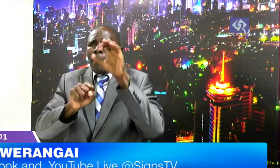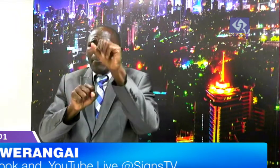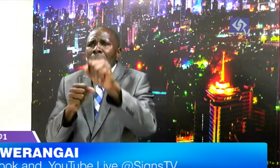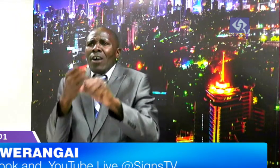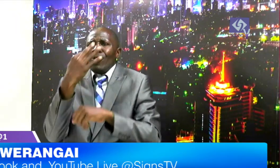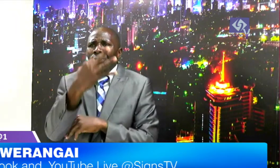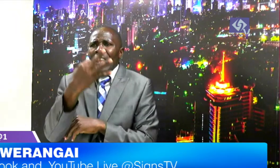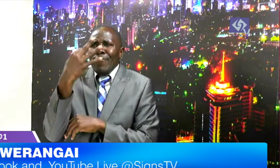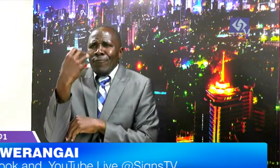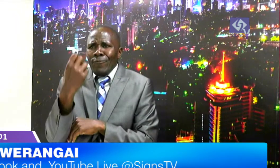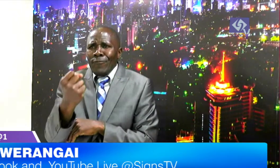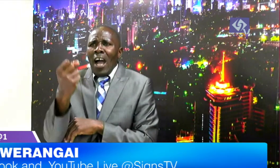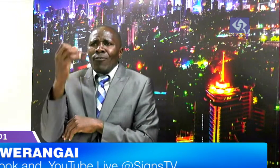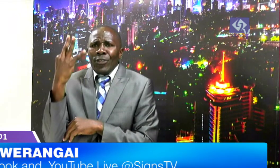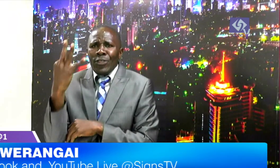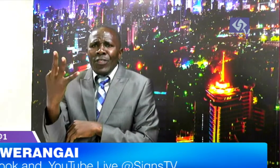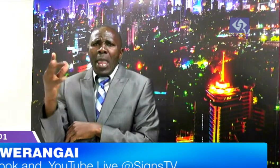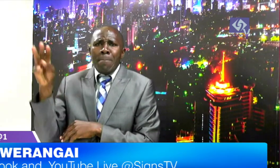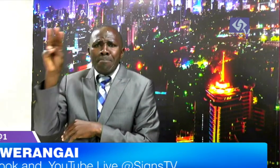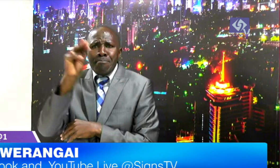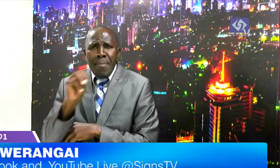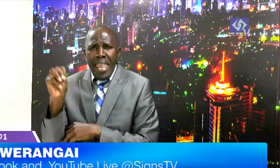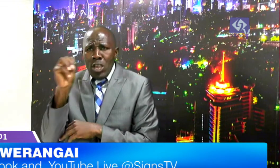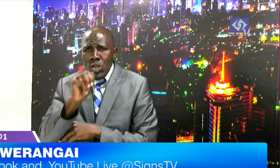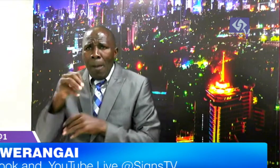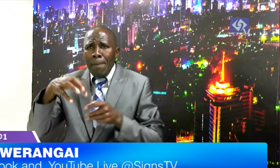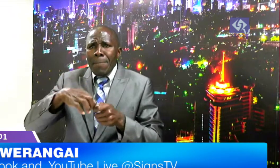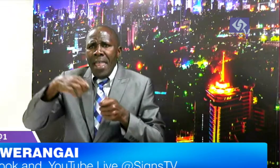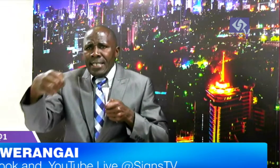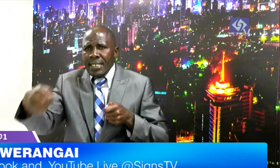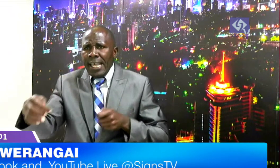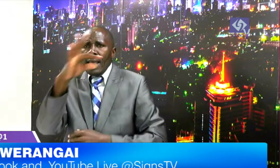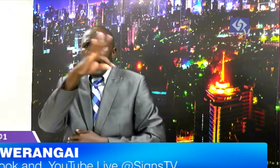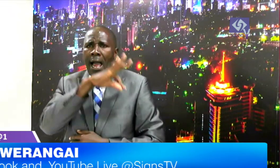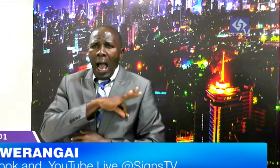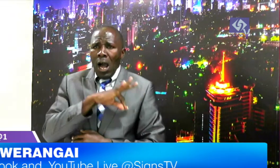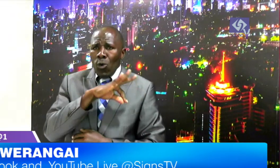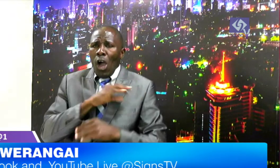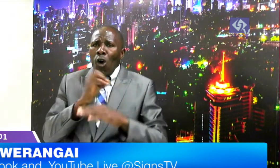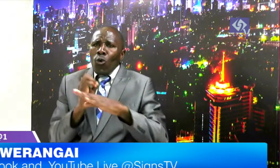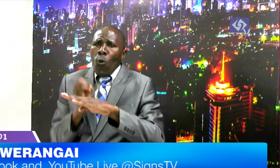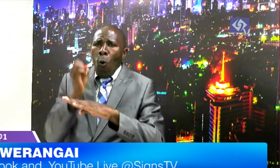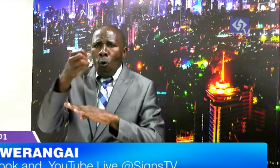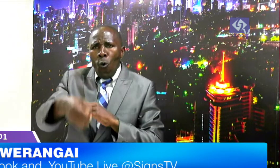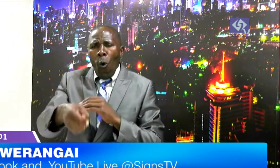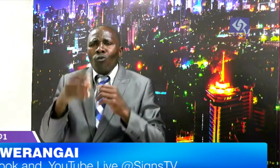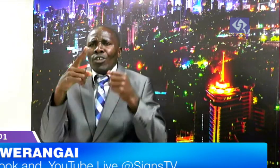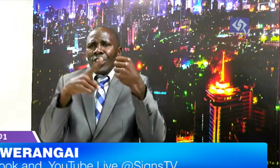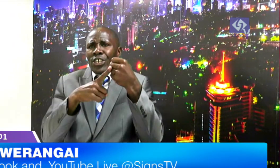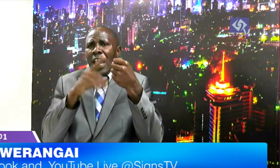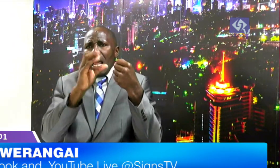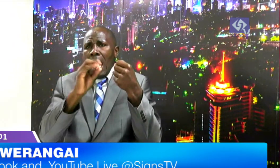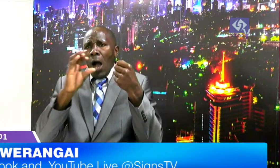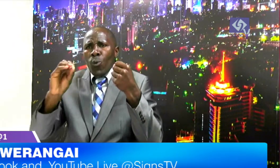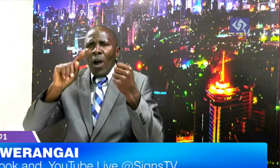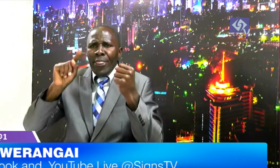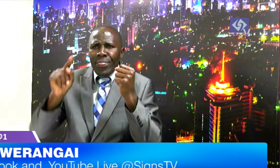dams are expected to provide a combined total of 353 million litres, benefiting over